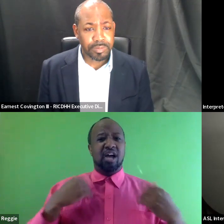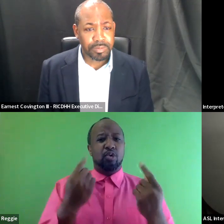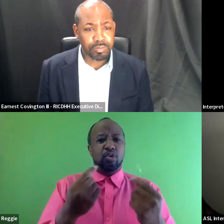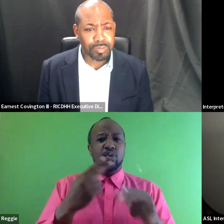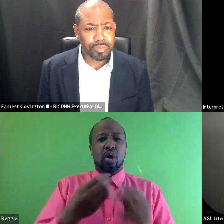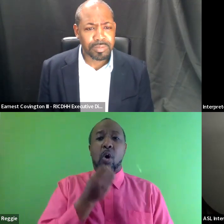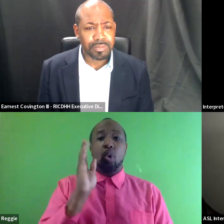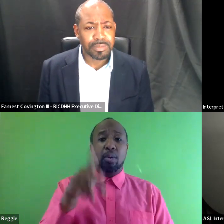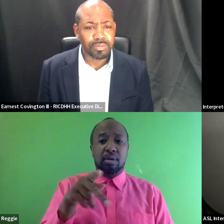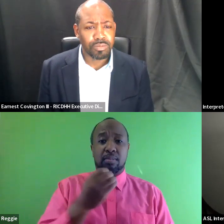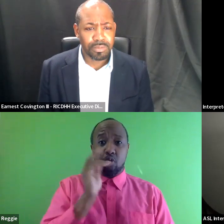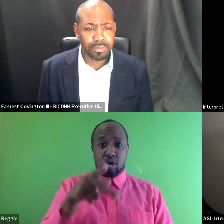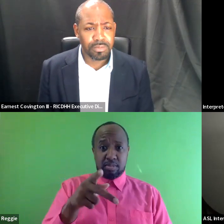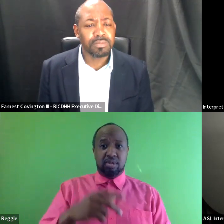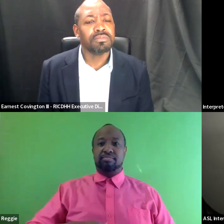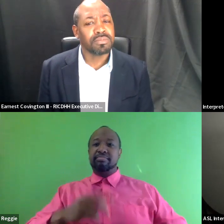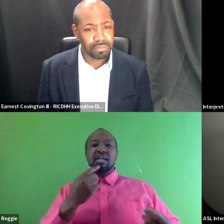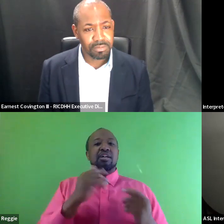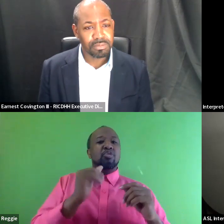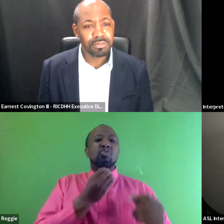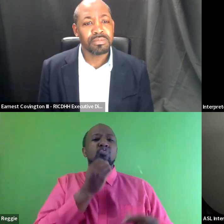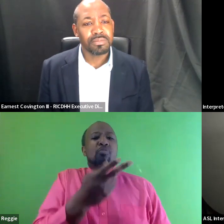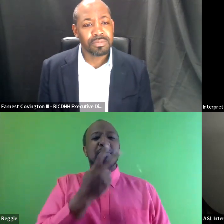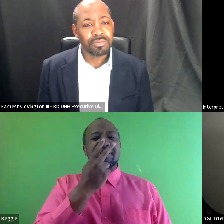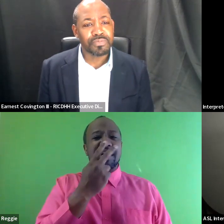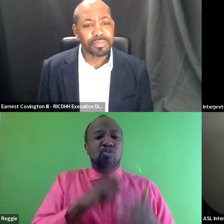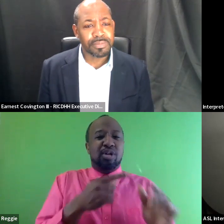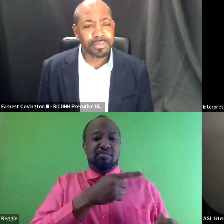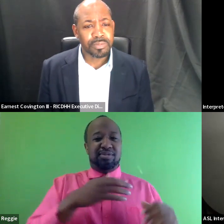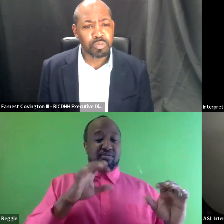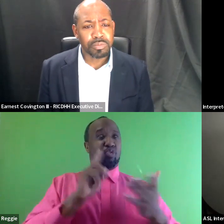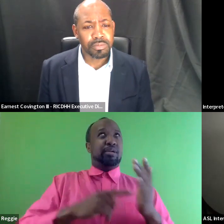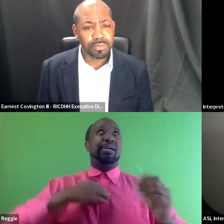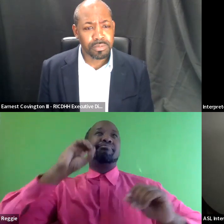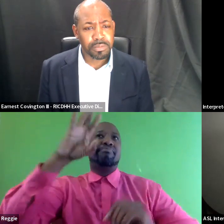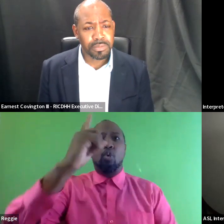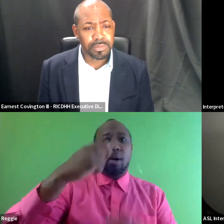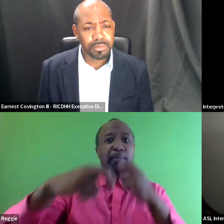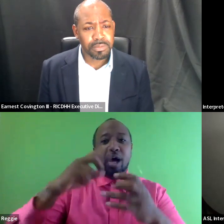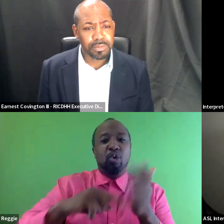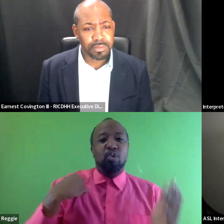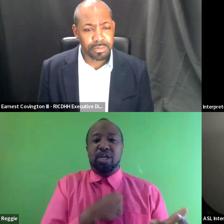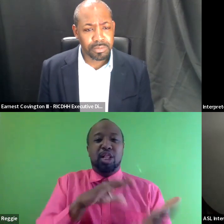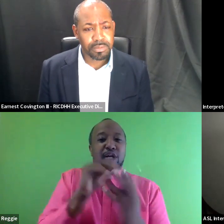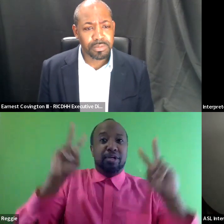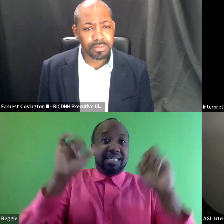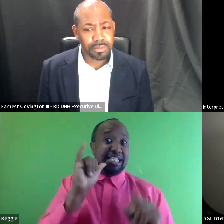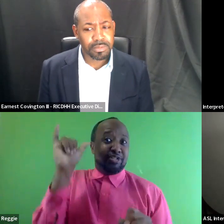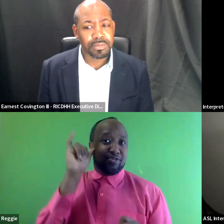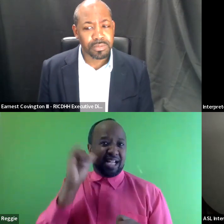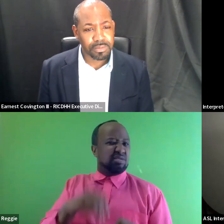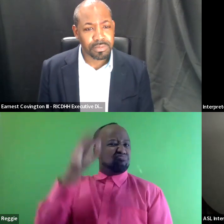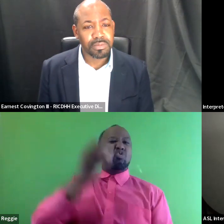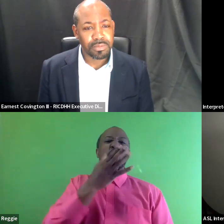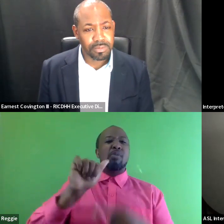You know, like at the beginning of the class, we could have a warm-up activity. And the warm-up helps me, you know, if I